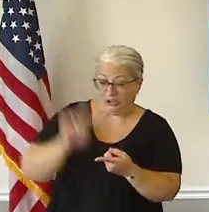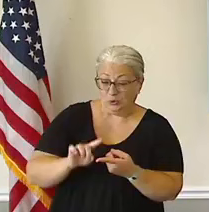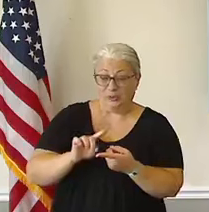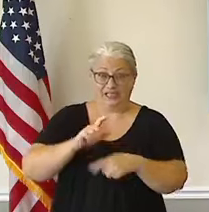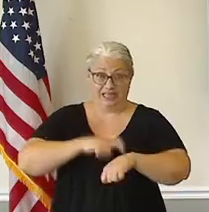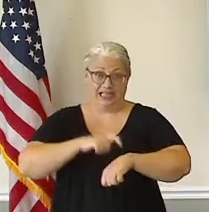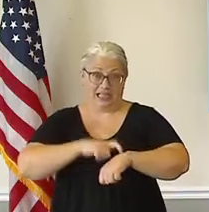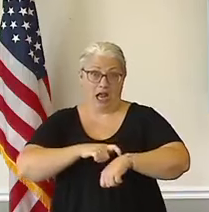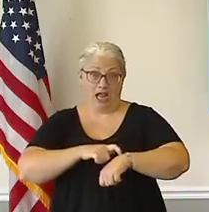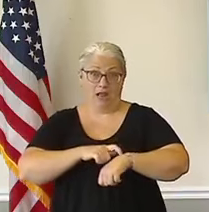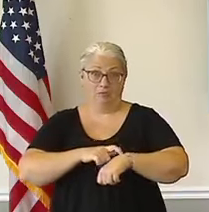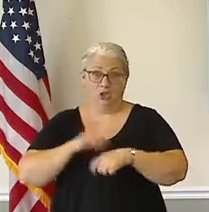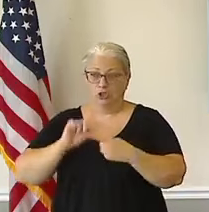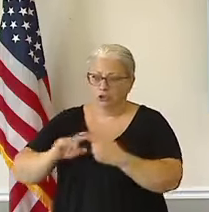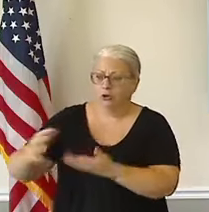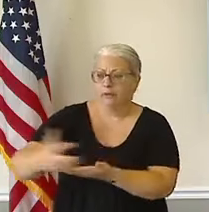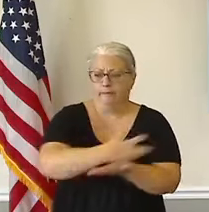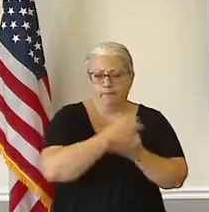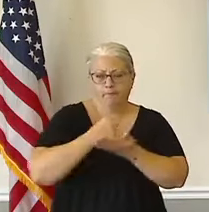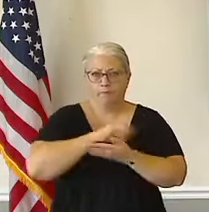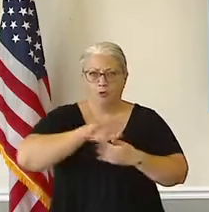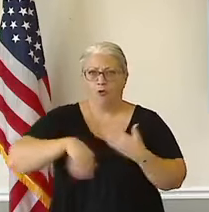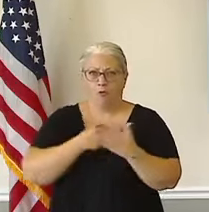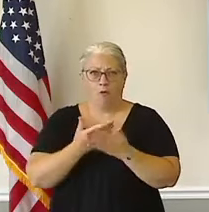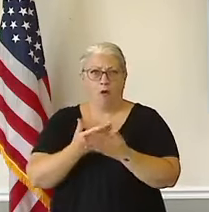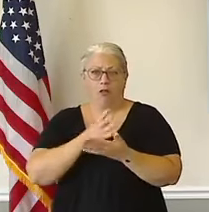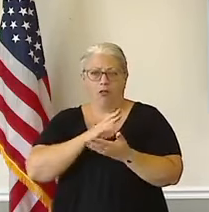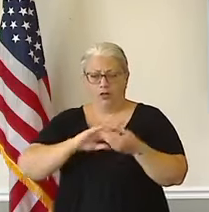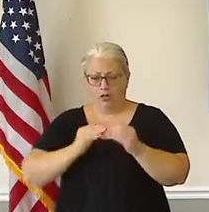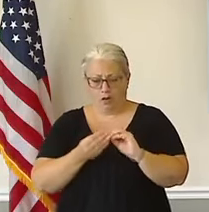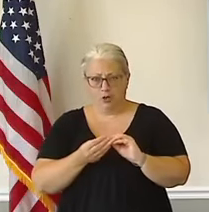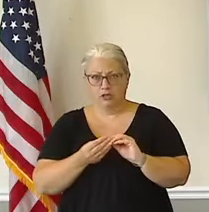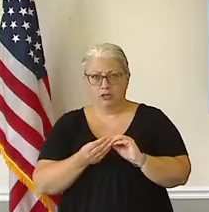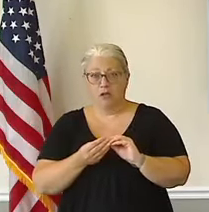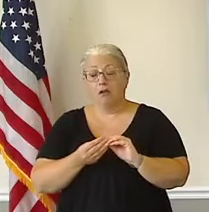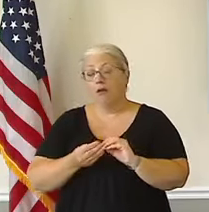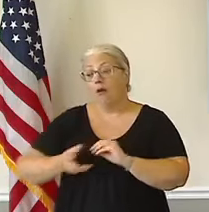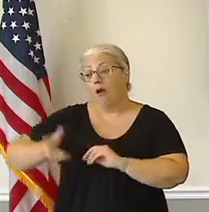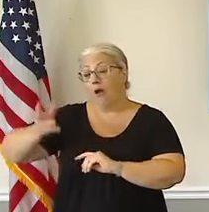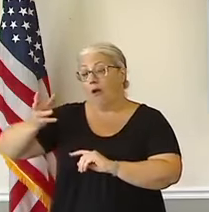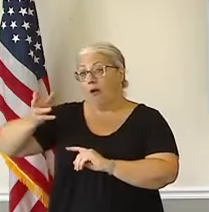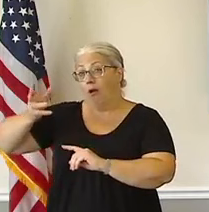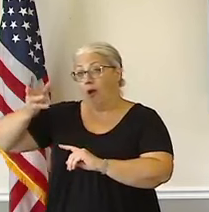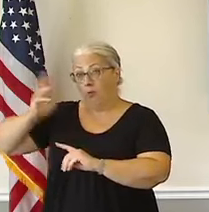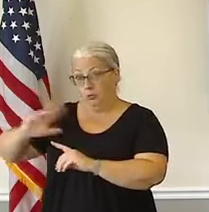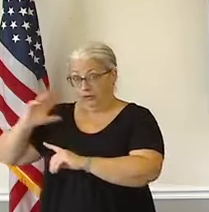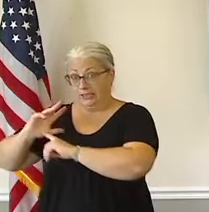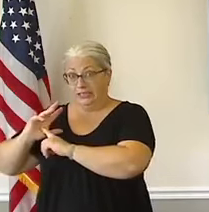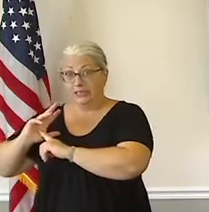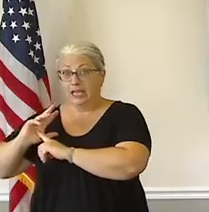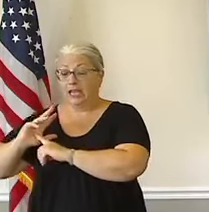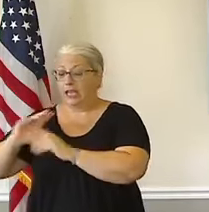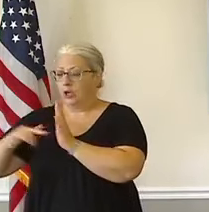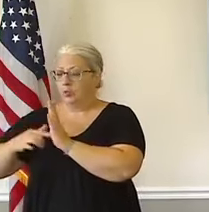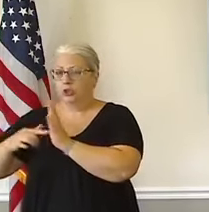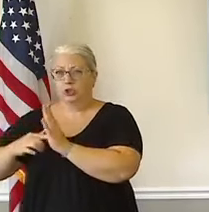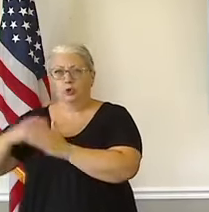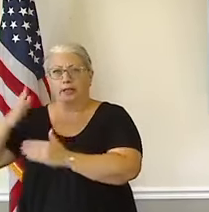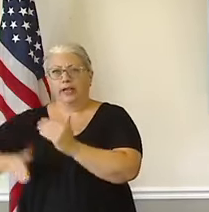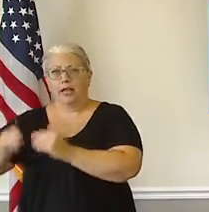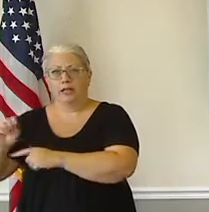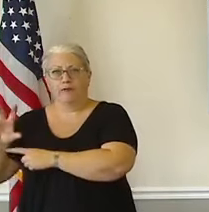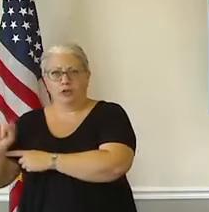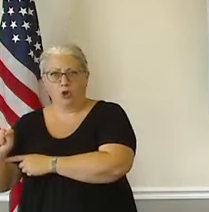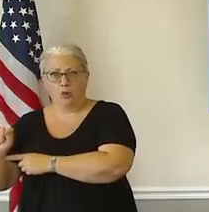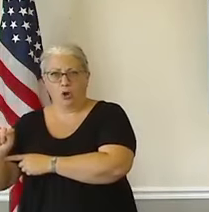are now, instead of the count completing at the end of October, the count is to complete by the end of September. I hope that the